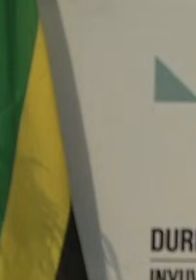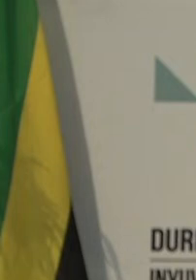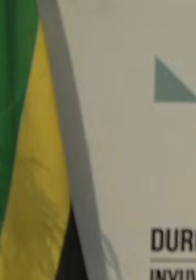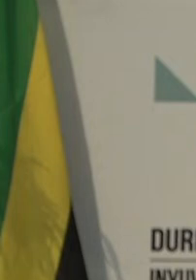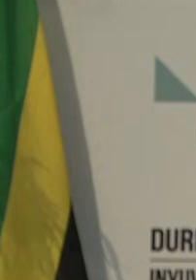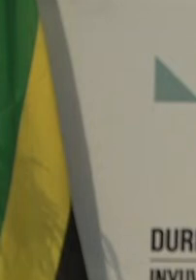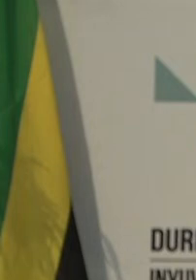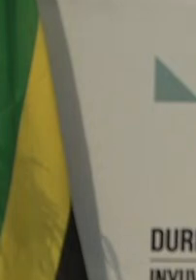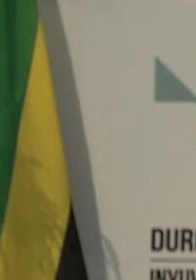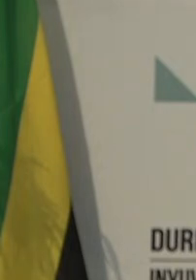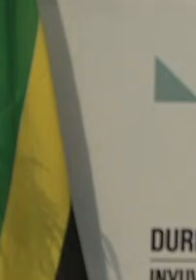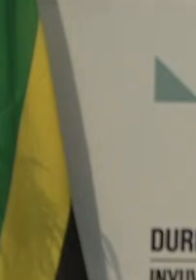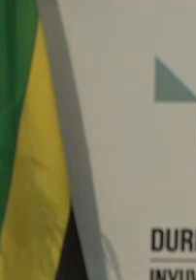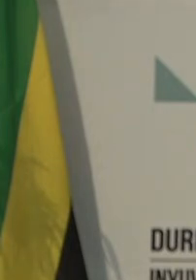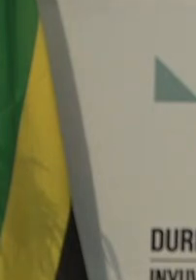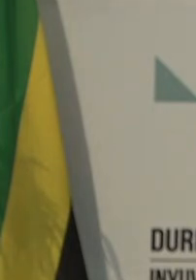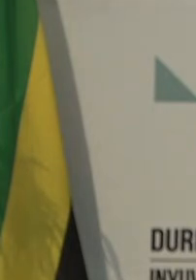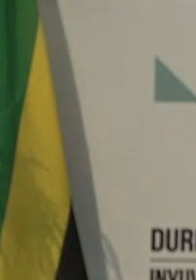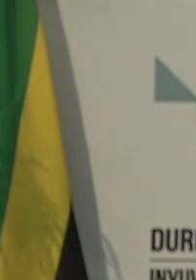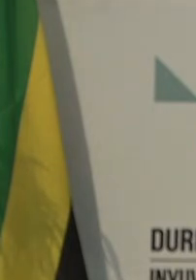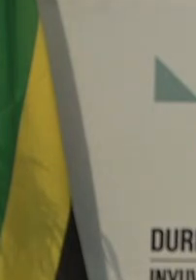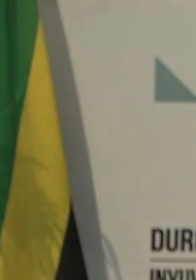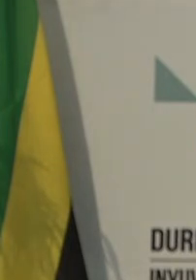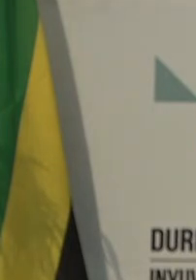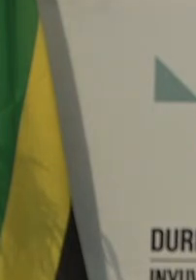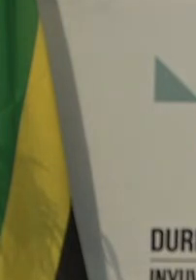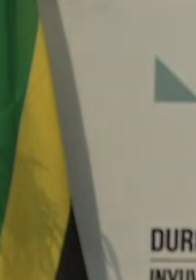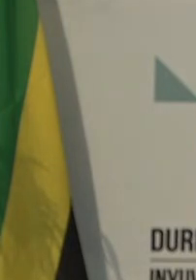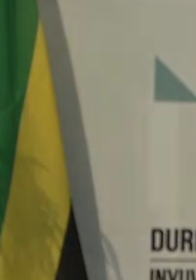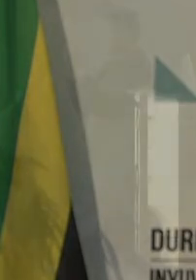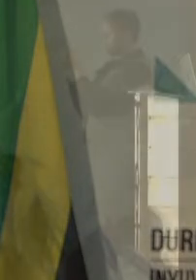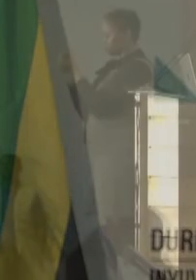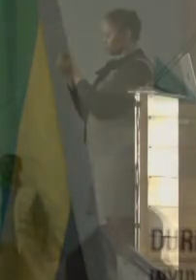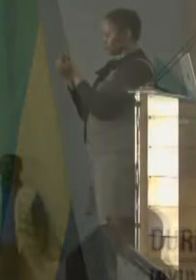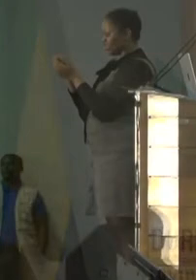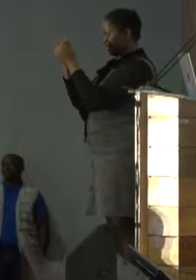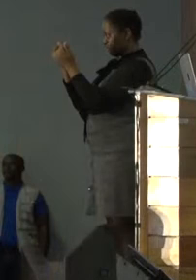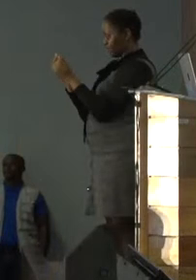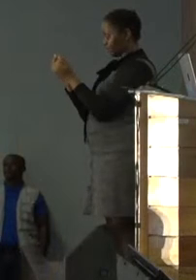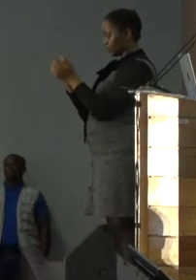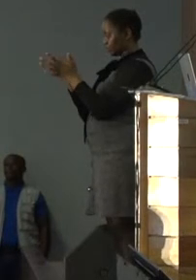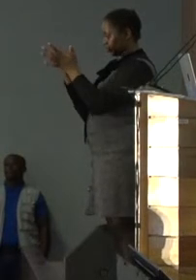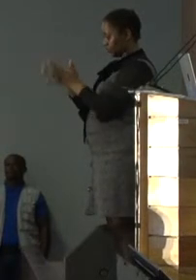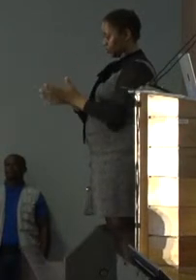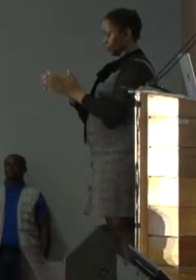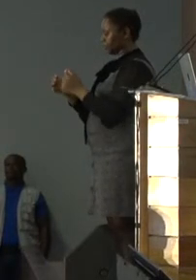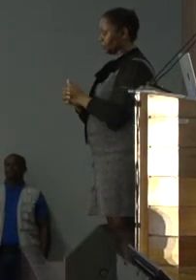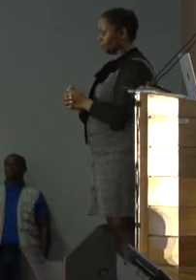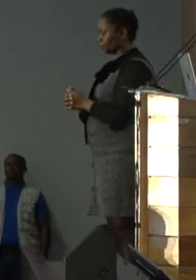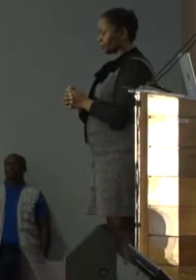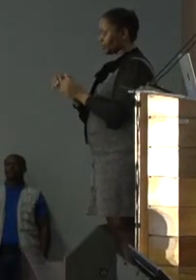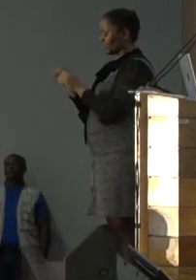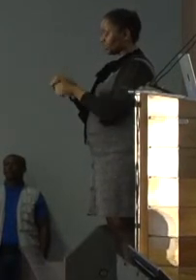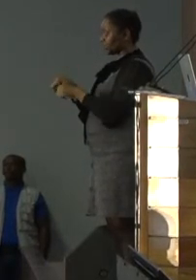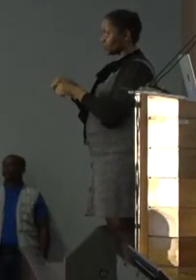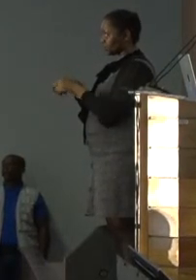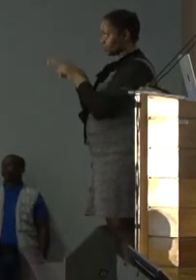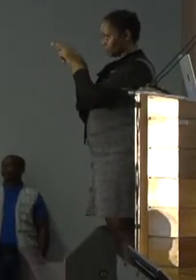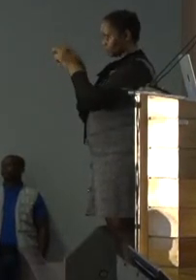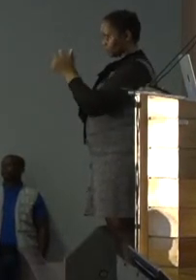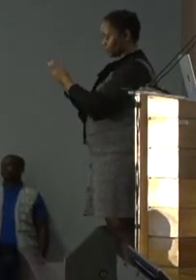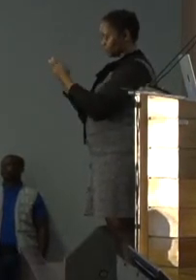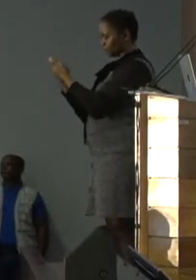against many challenges associated with the National Student Financial Aid Scheme is yet another victory.